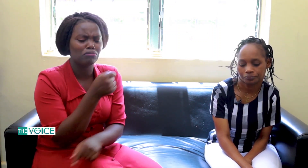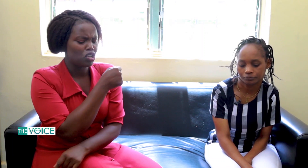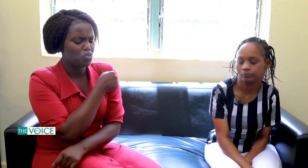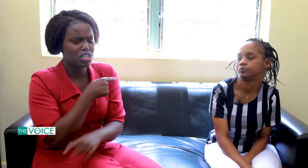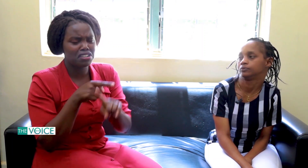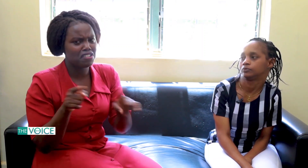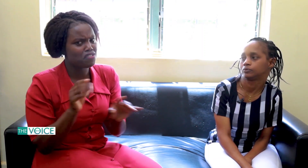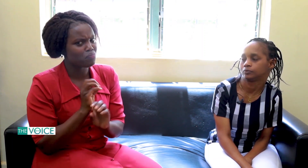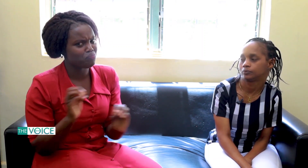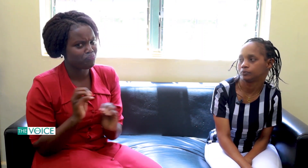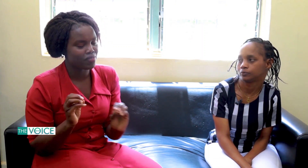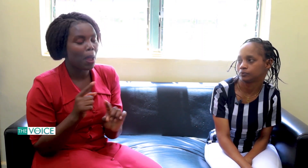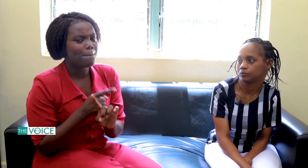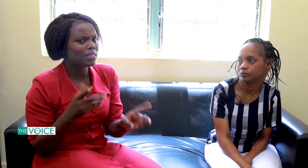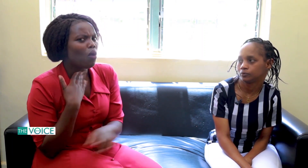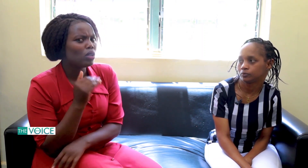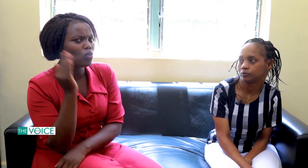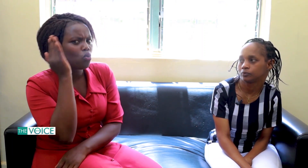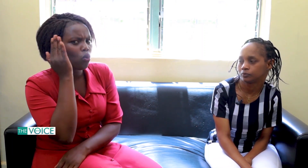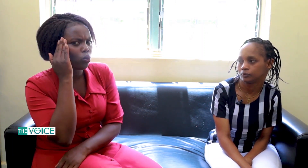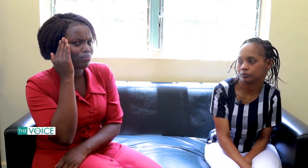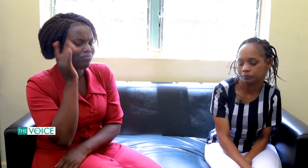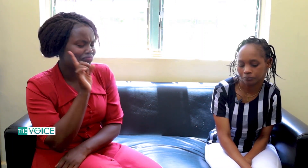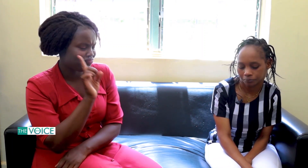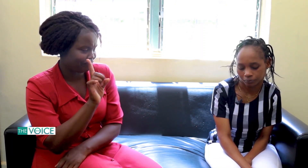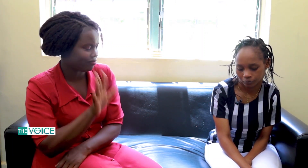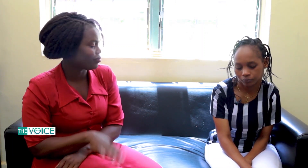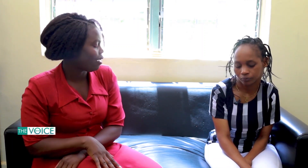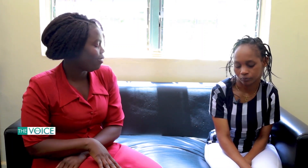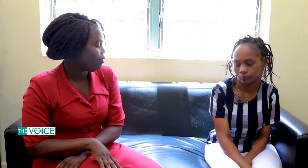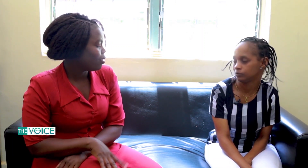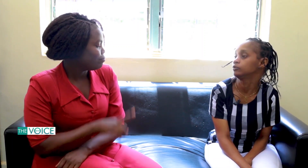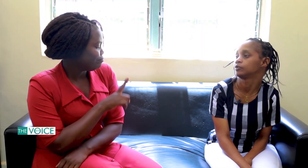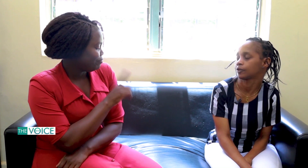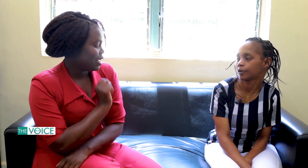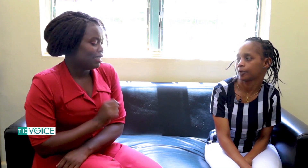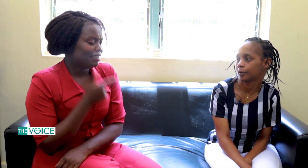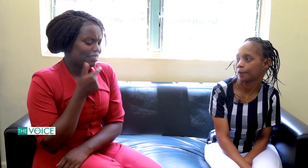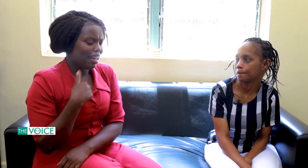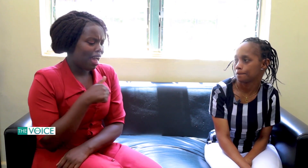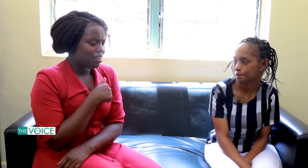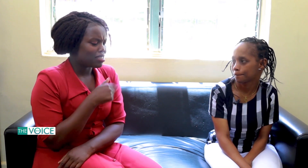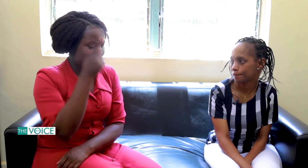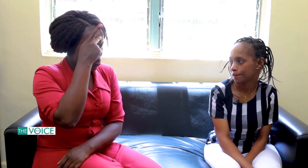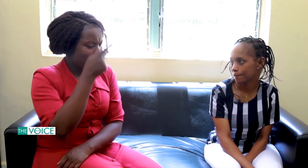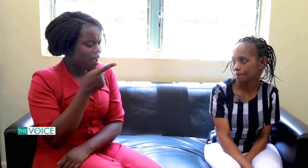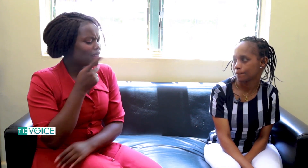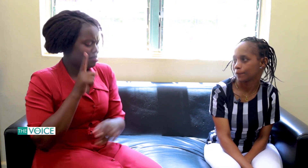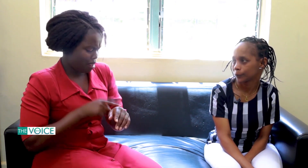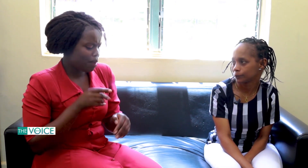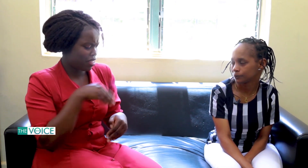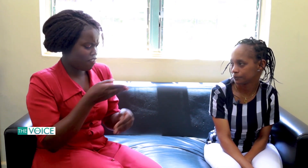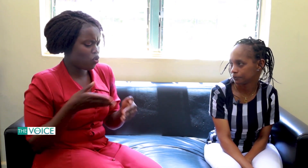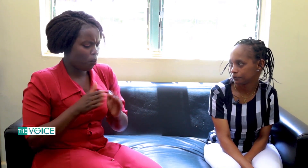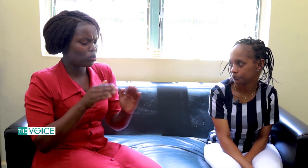good action. And don't treat your children differently. I want to know. Tell